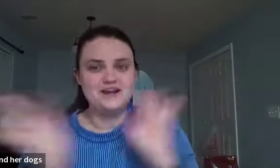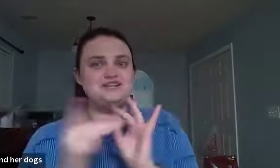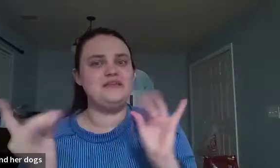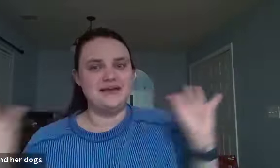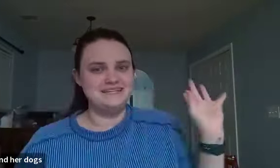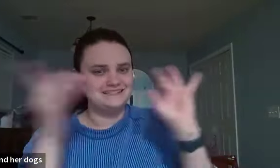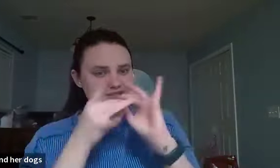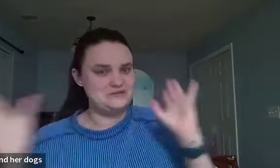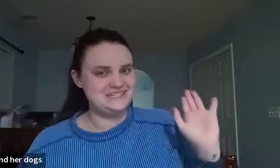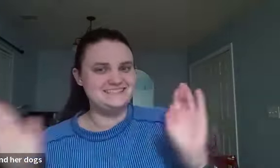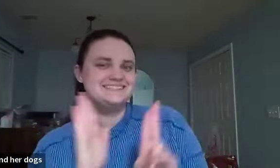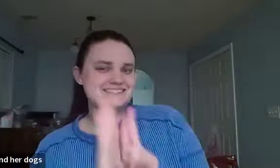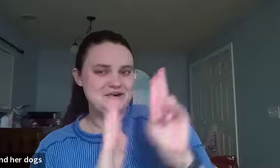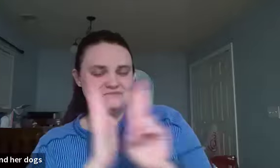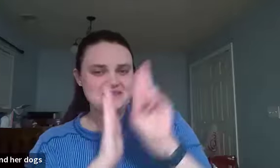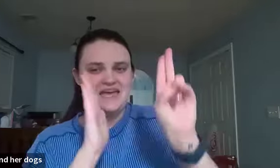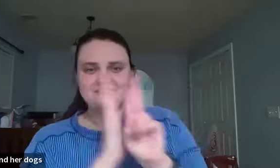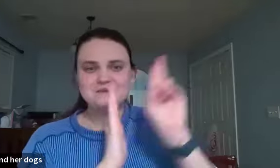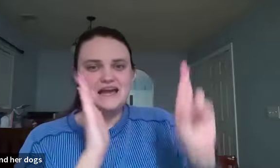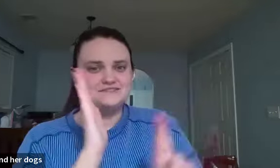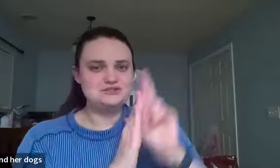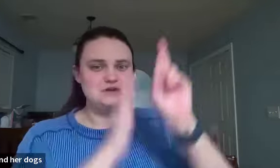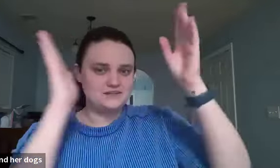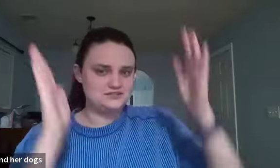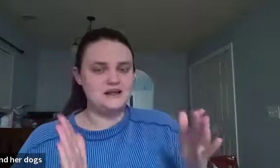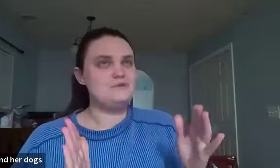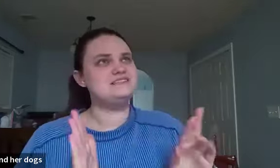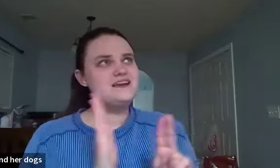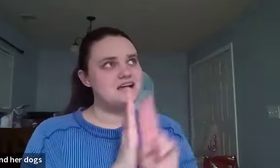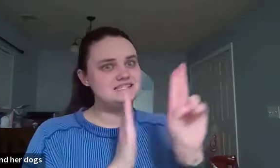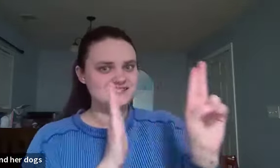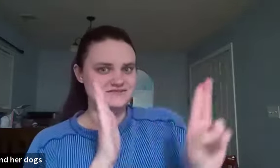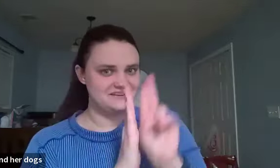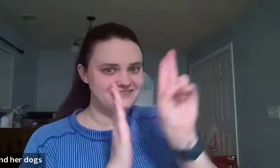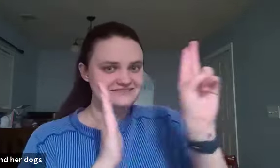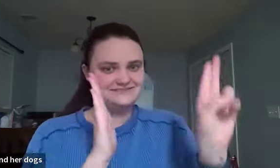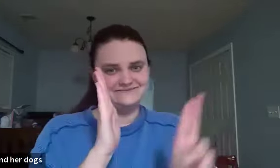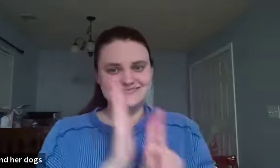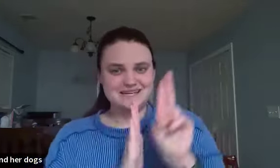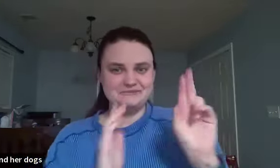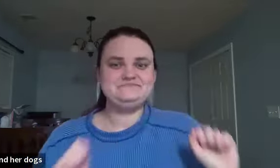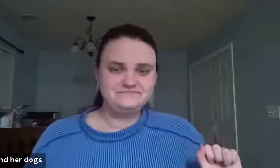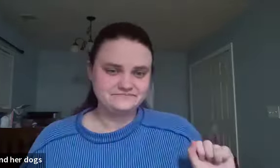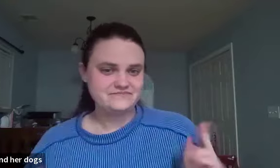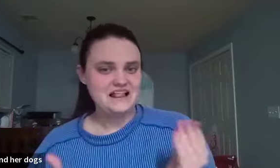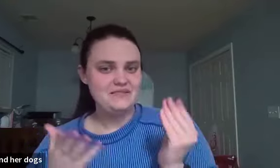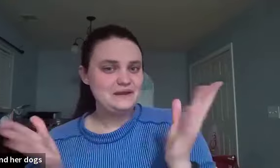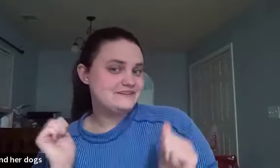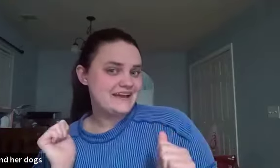gosh, no, like that makes so much sense. So every time I have to do astronaut, I'm always like Huntsville. So little fun